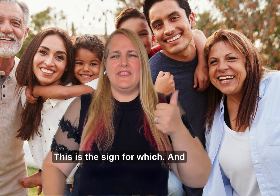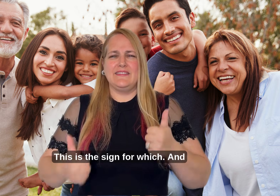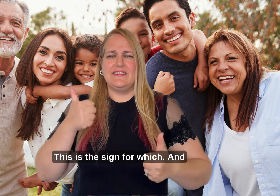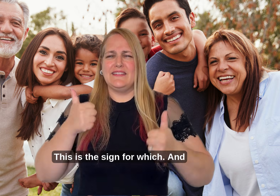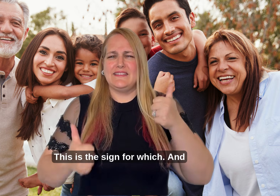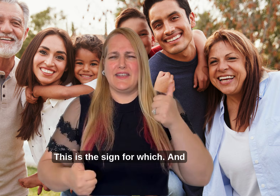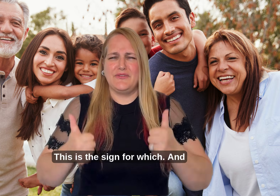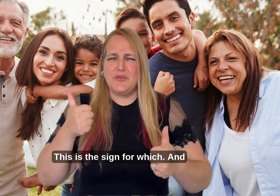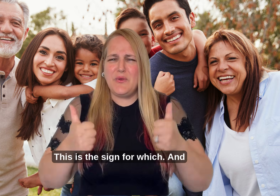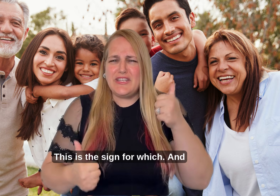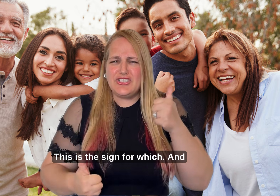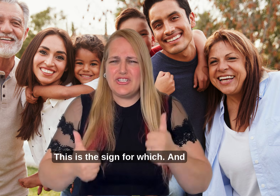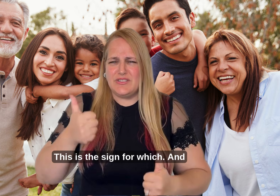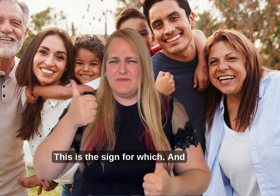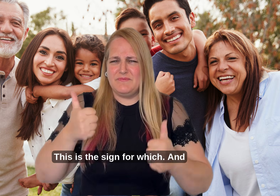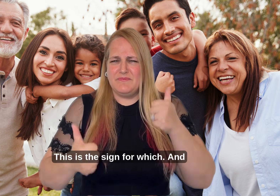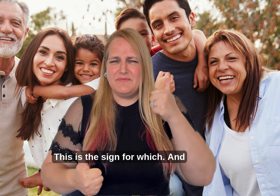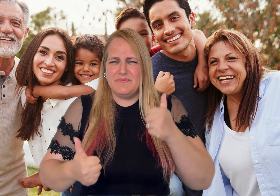This is the sign for which.